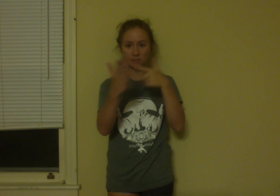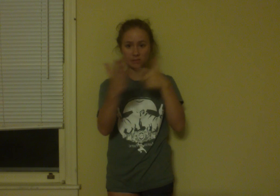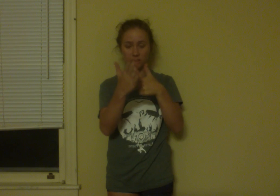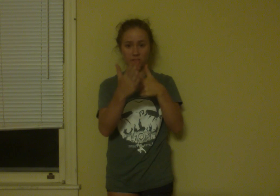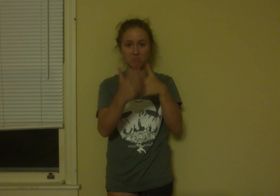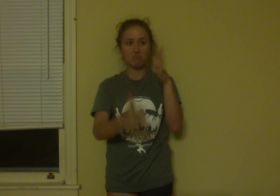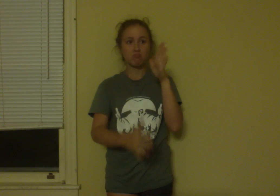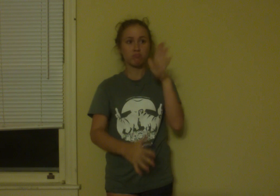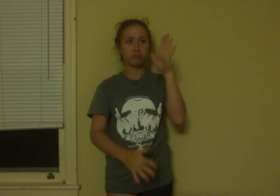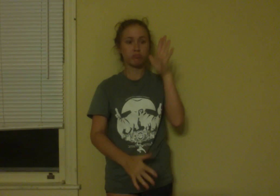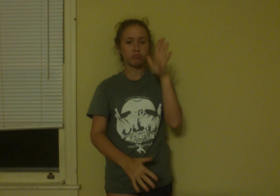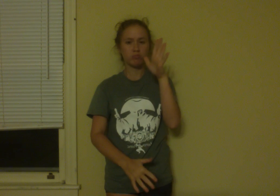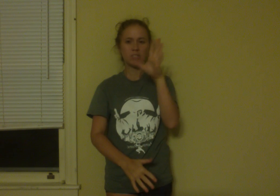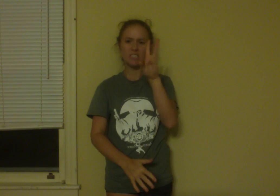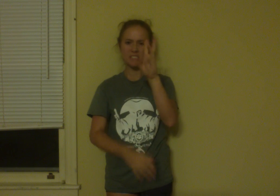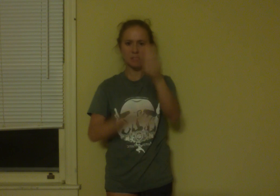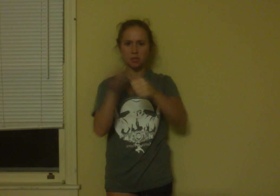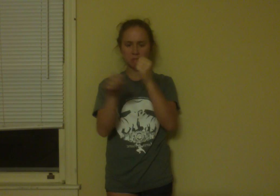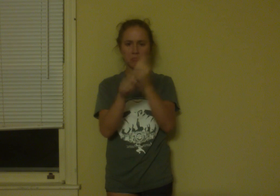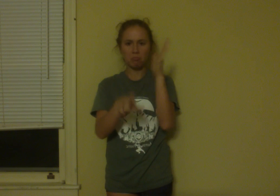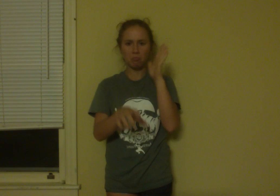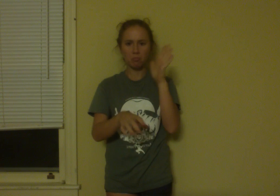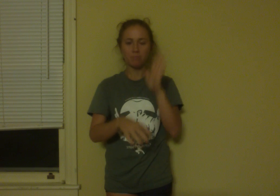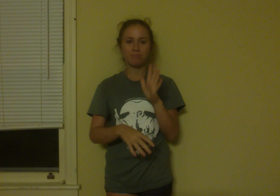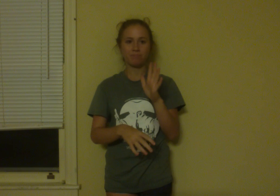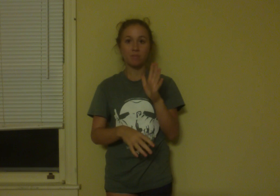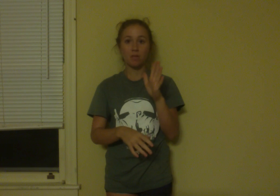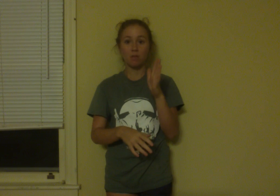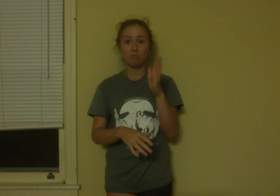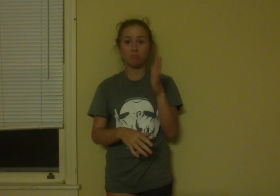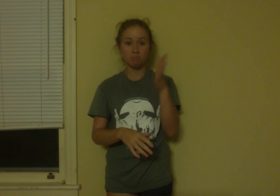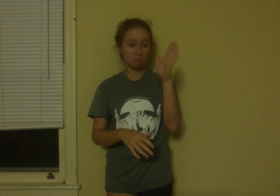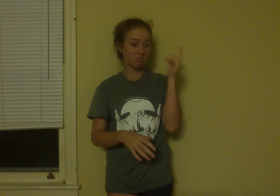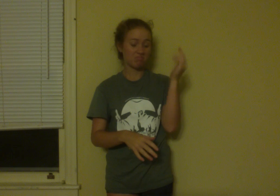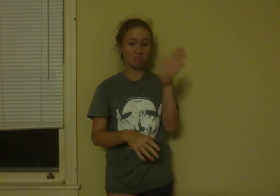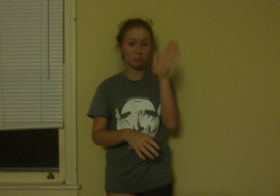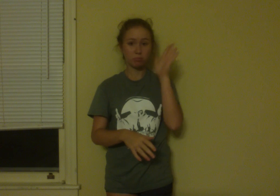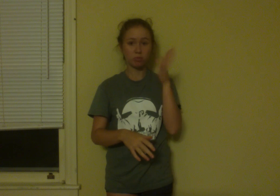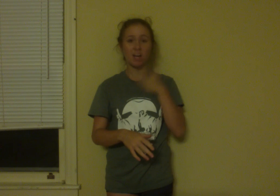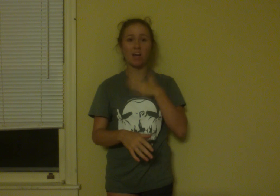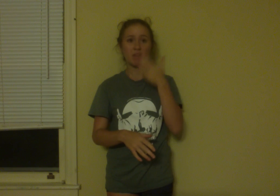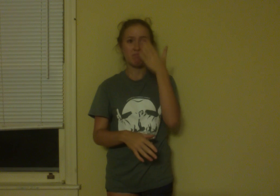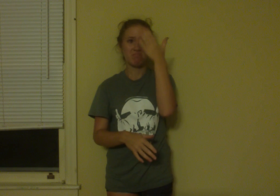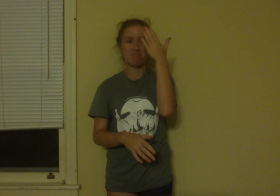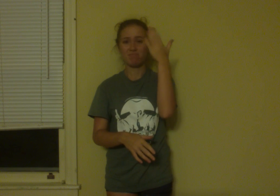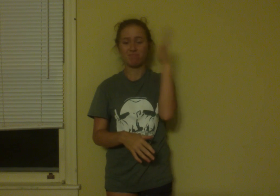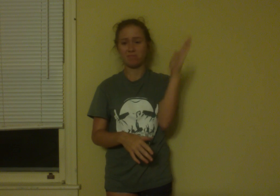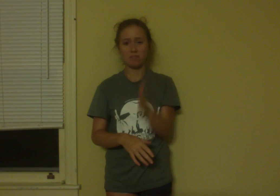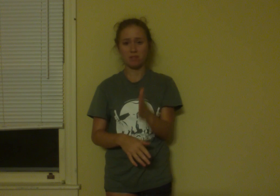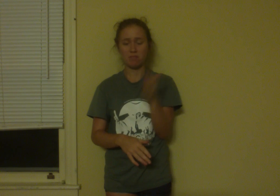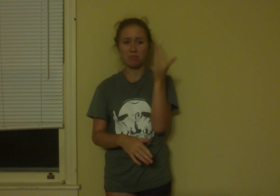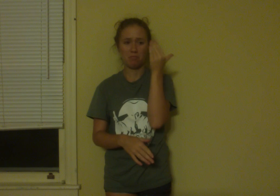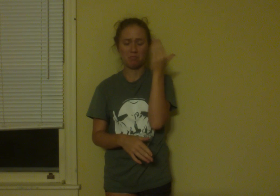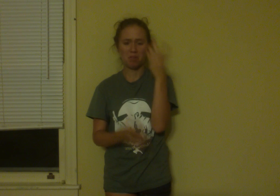me when I first bolted it. I was like, there's no way I'm going to do this. But La Dura Dura ended up being like the perfect route for me. And I just